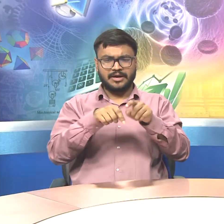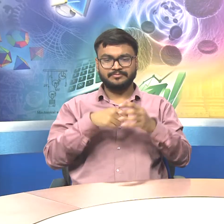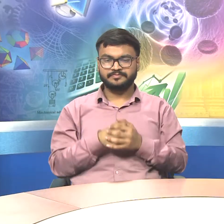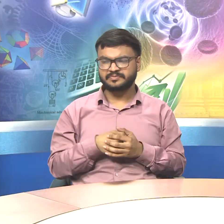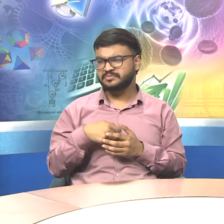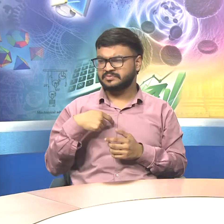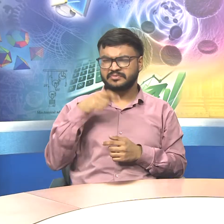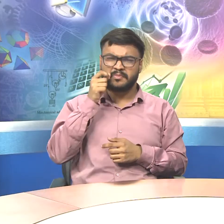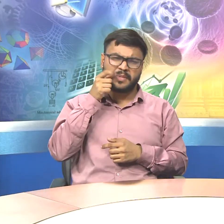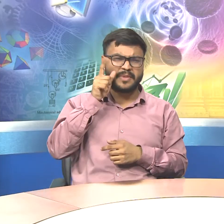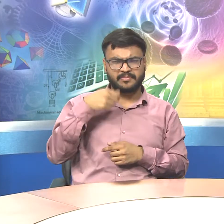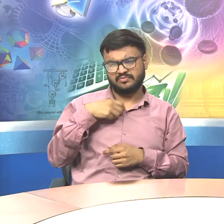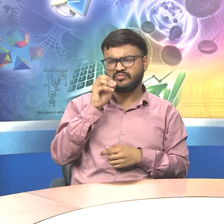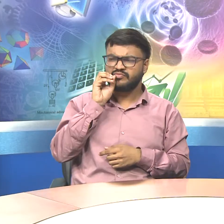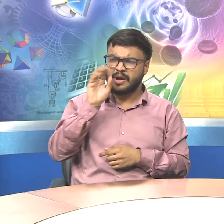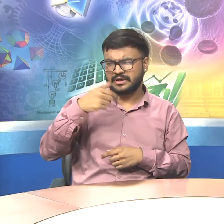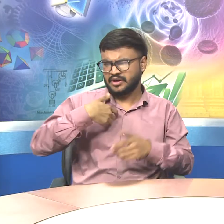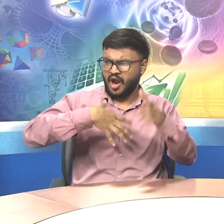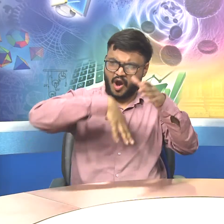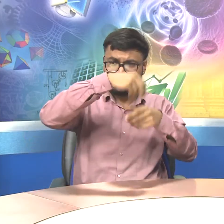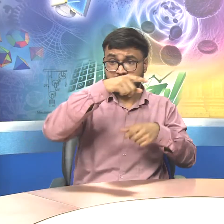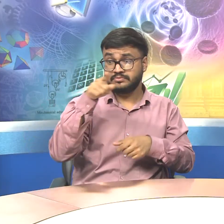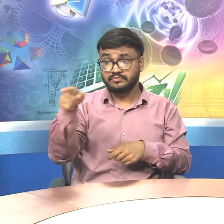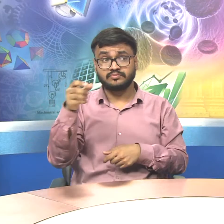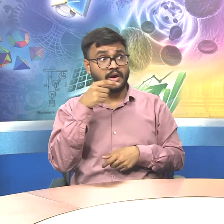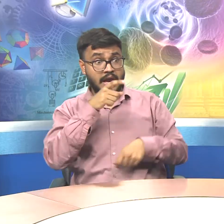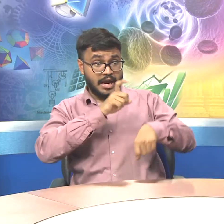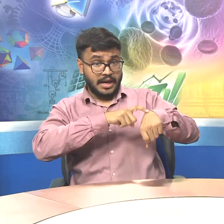is used like be back on time.